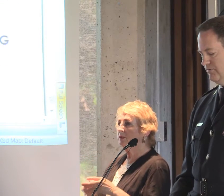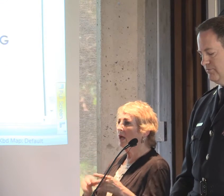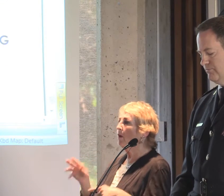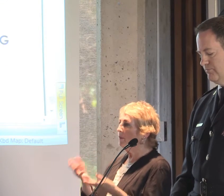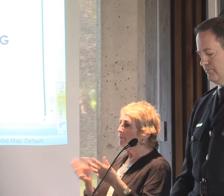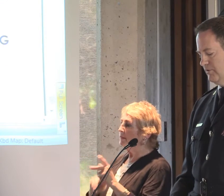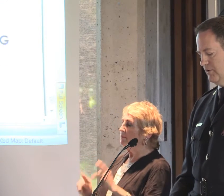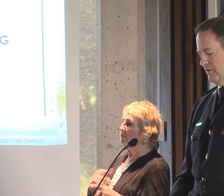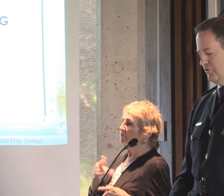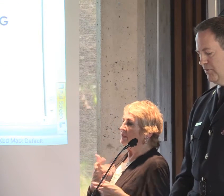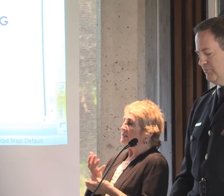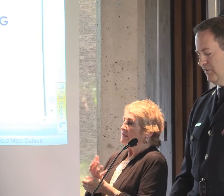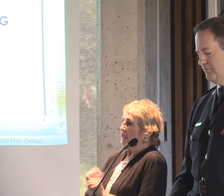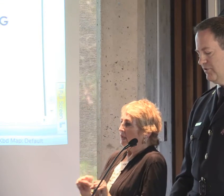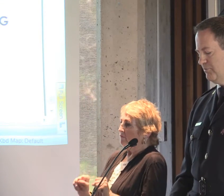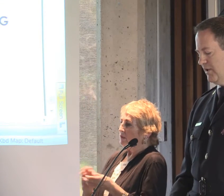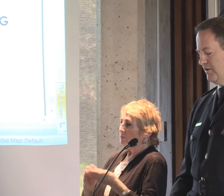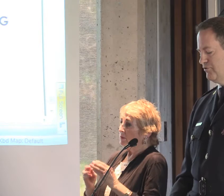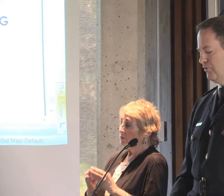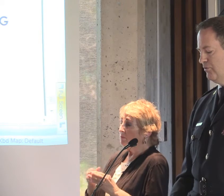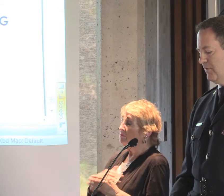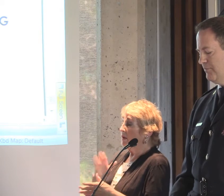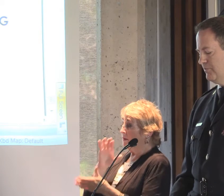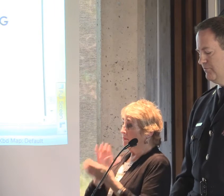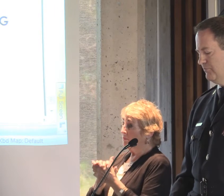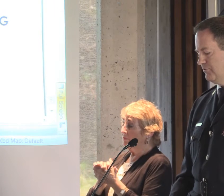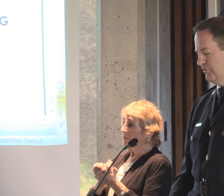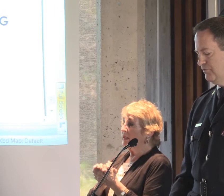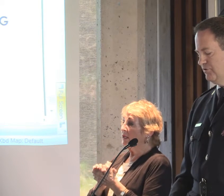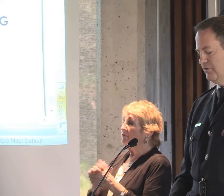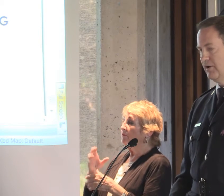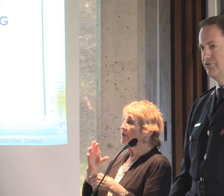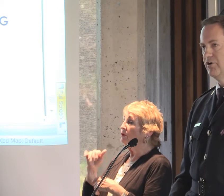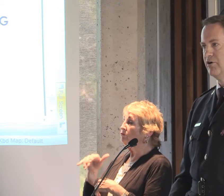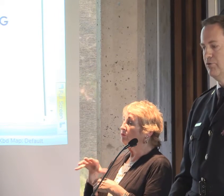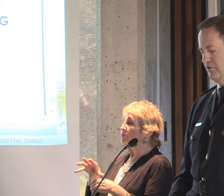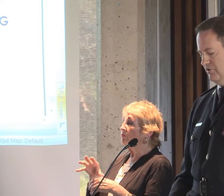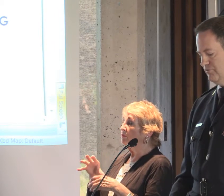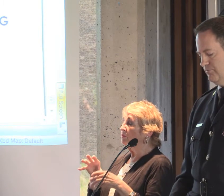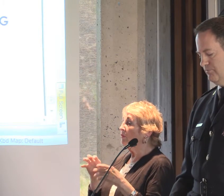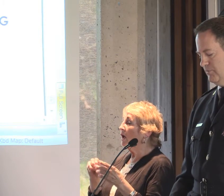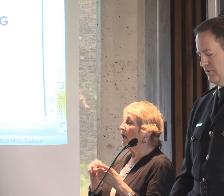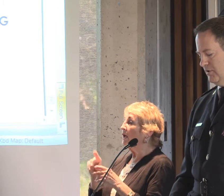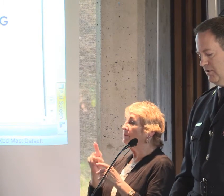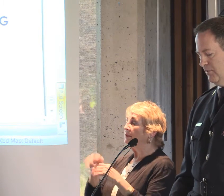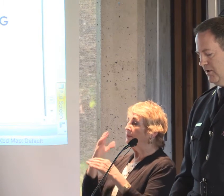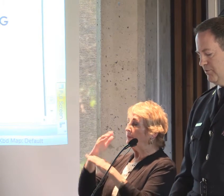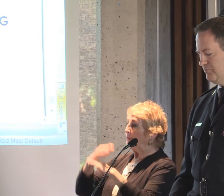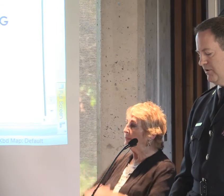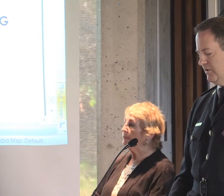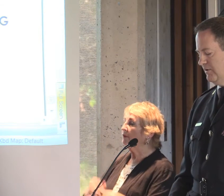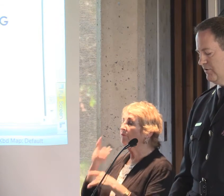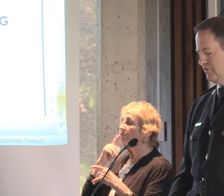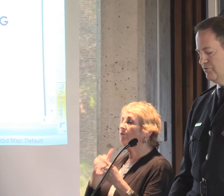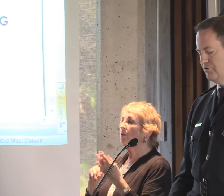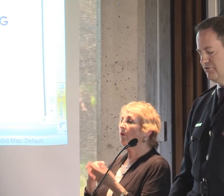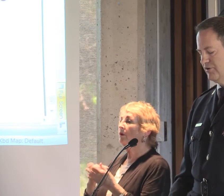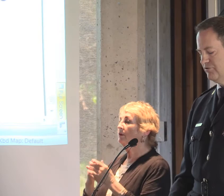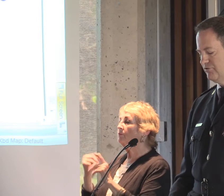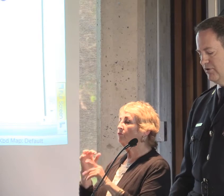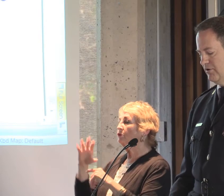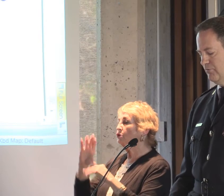feel safe. It is my belief that the plan is a roadmap to reducing violence in our communities. It will help us maintain our